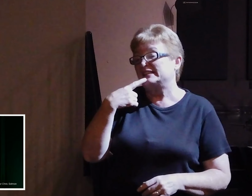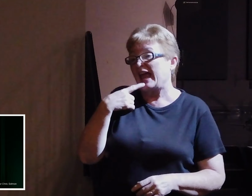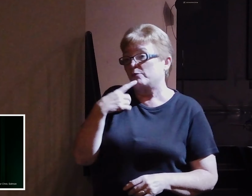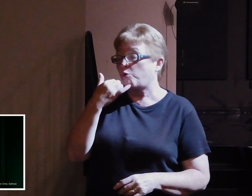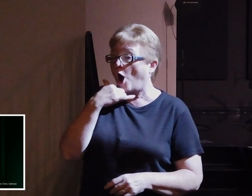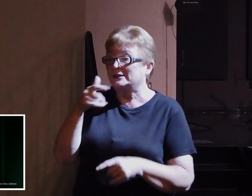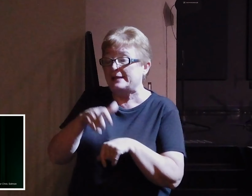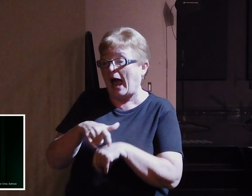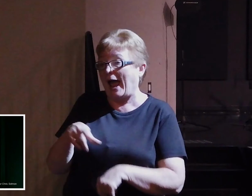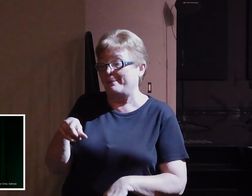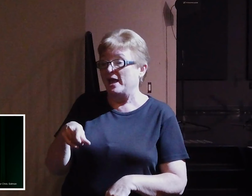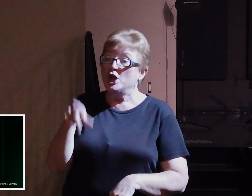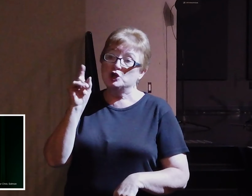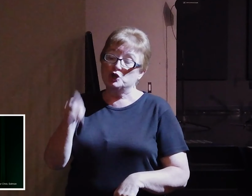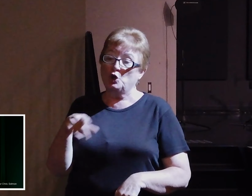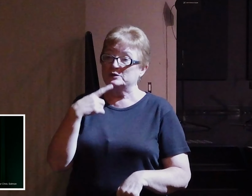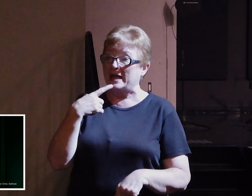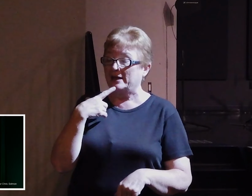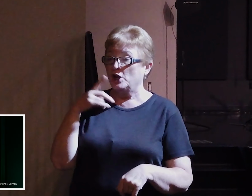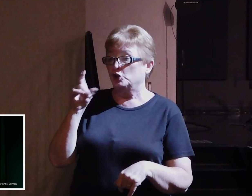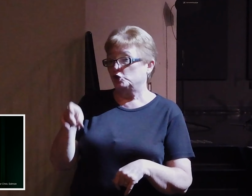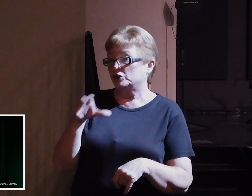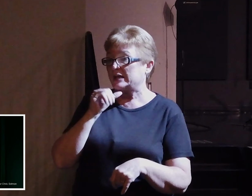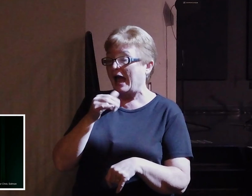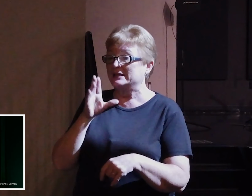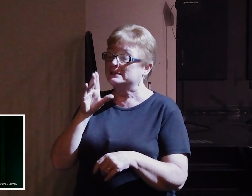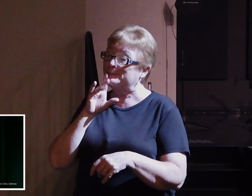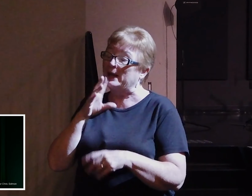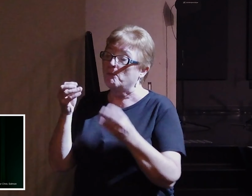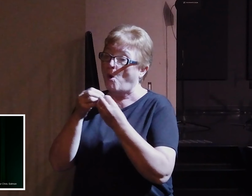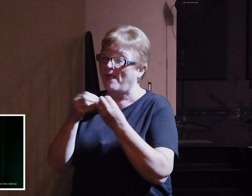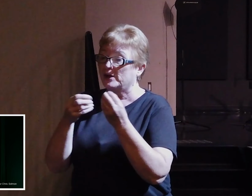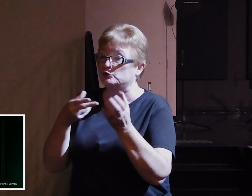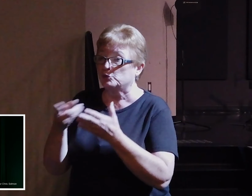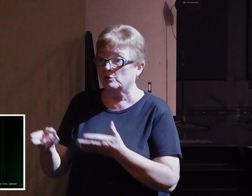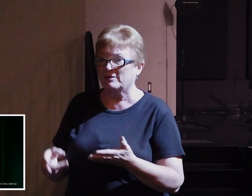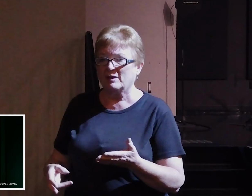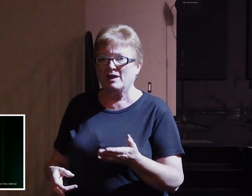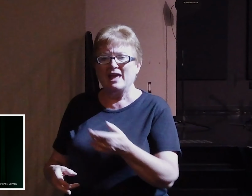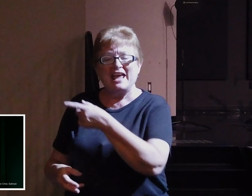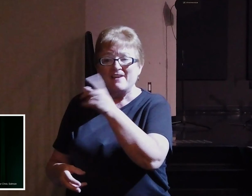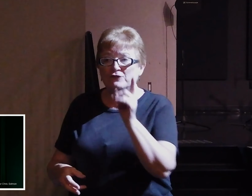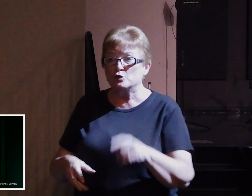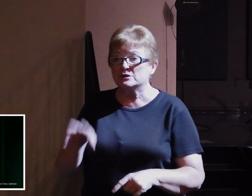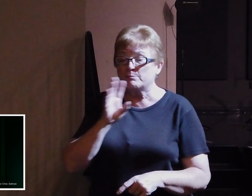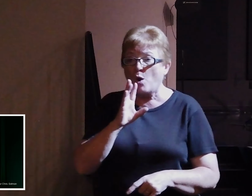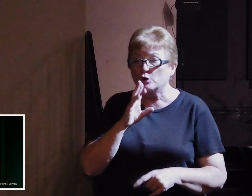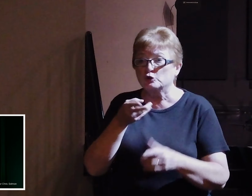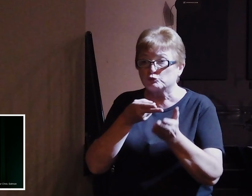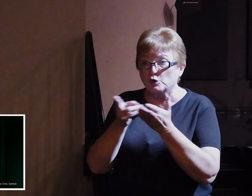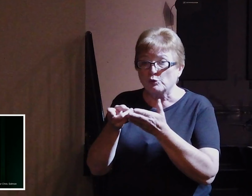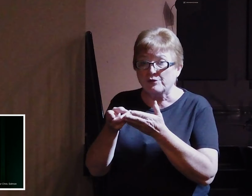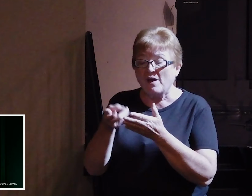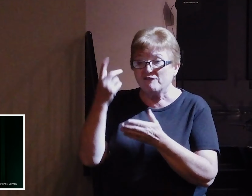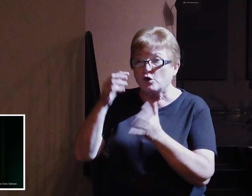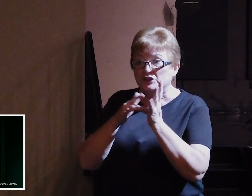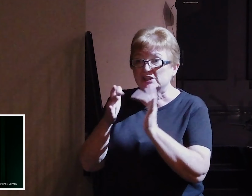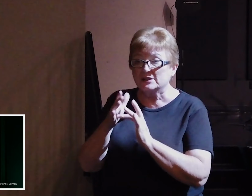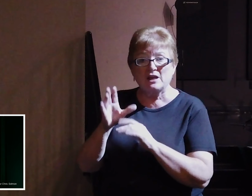about that. If you spoke truth, if you represented Jesus truthfully, no shame. No shame whatsoever.